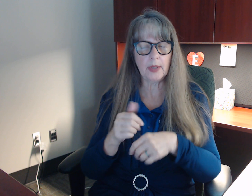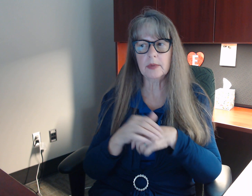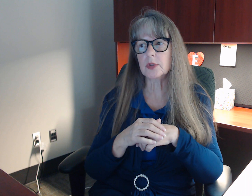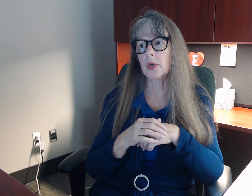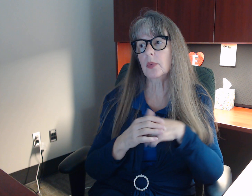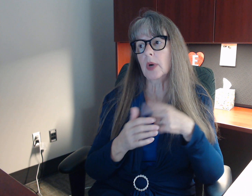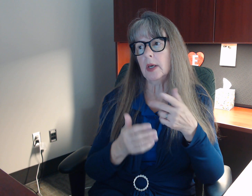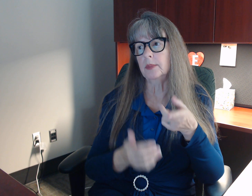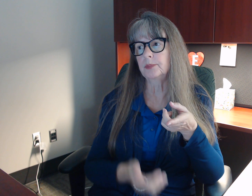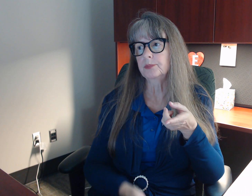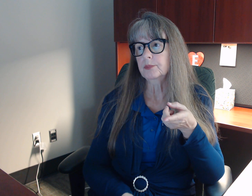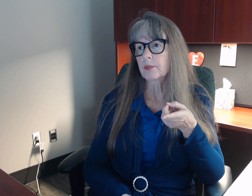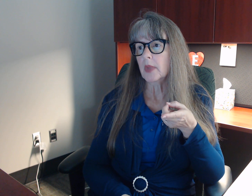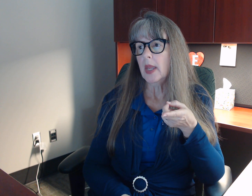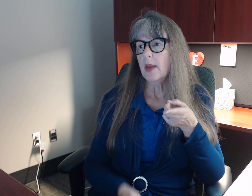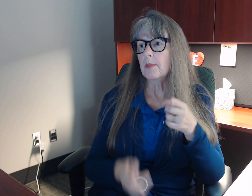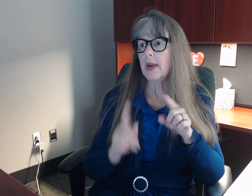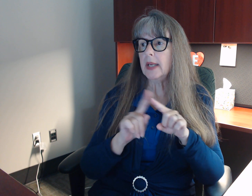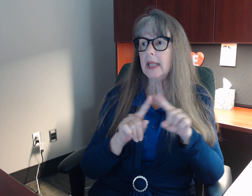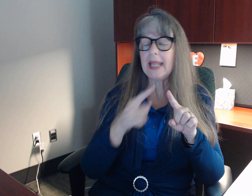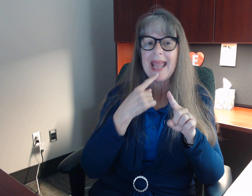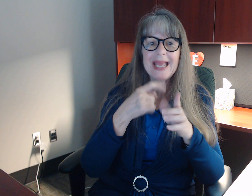So, but it can